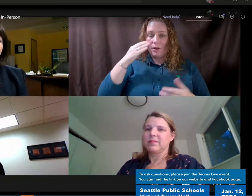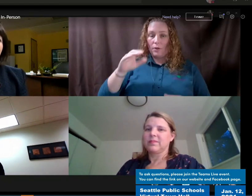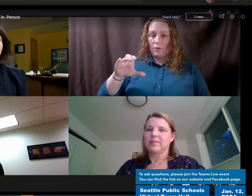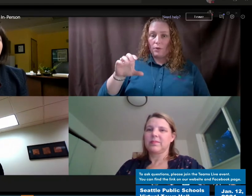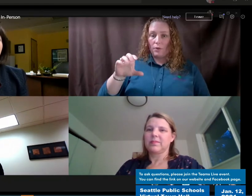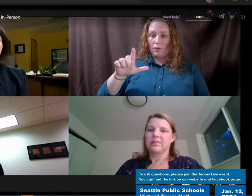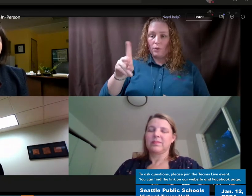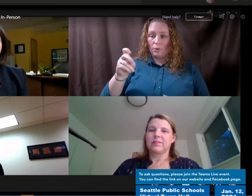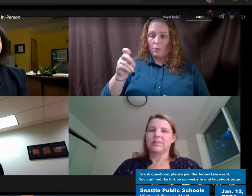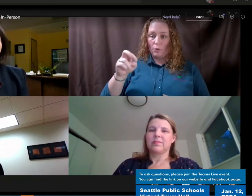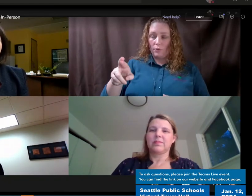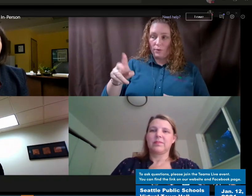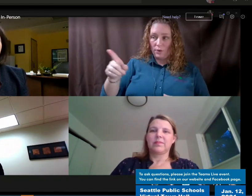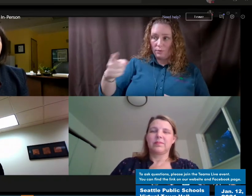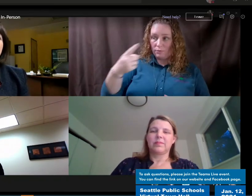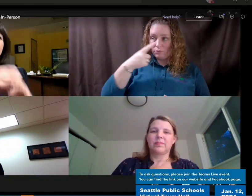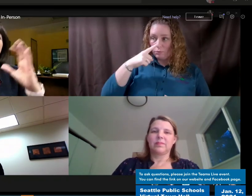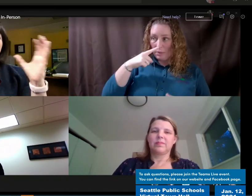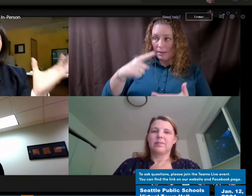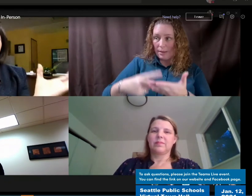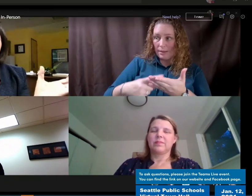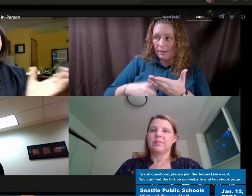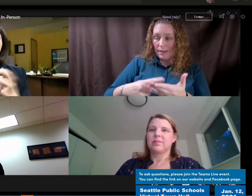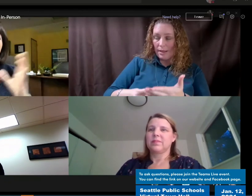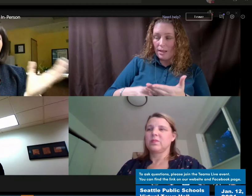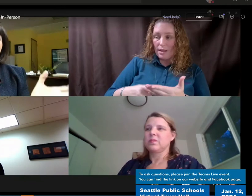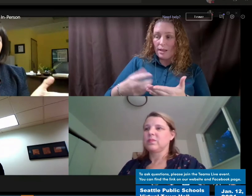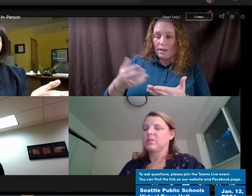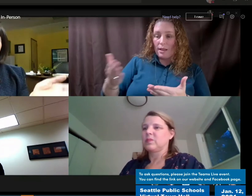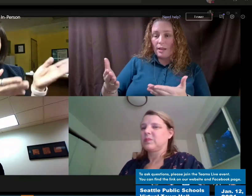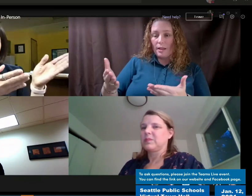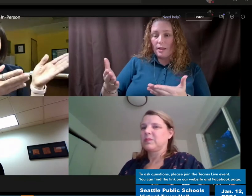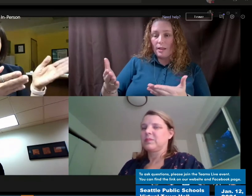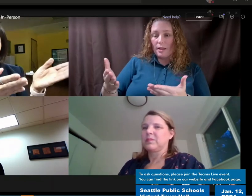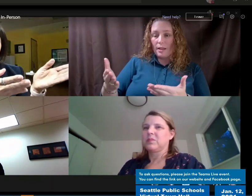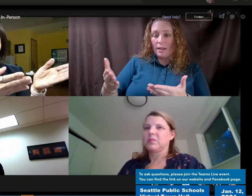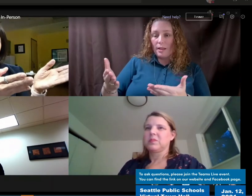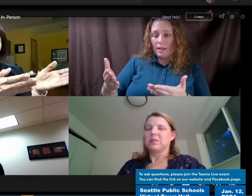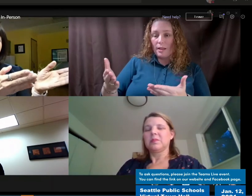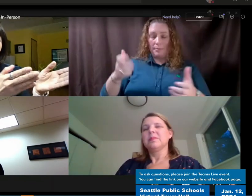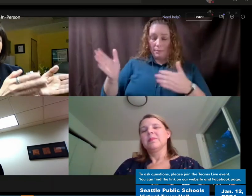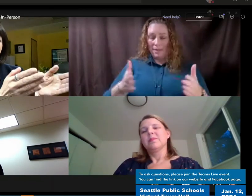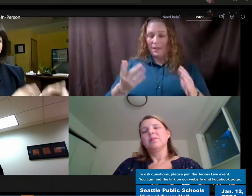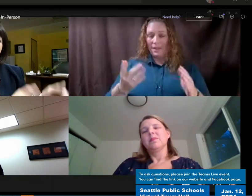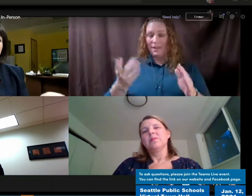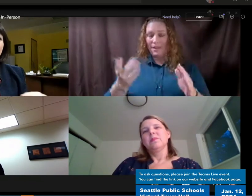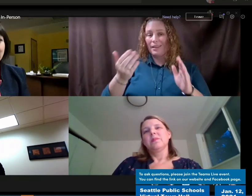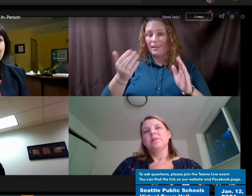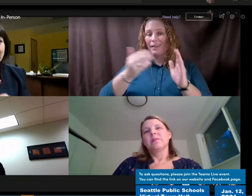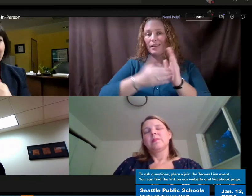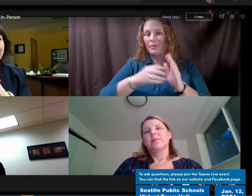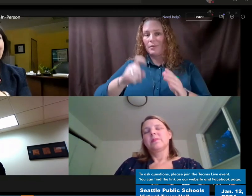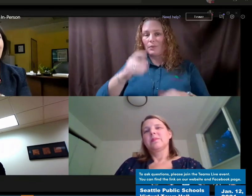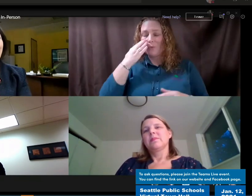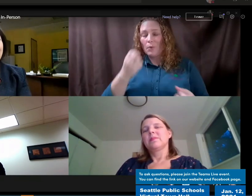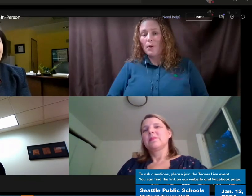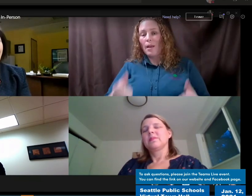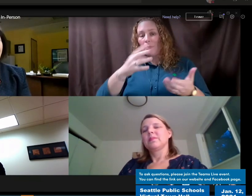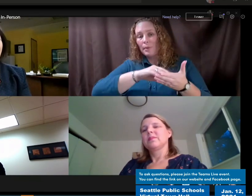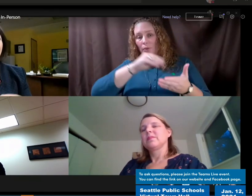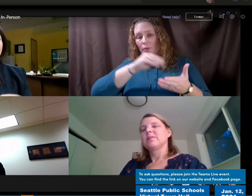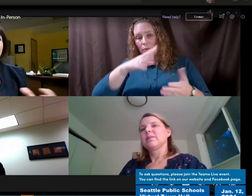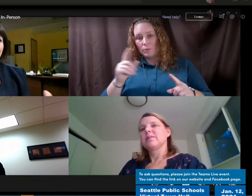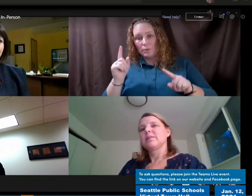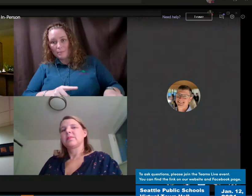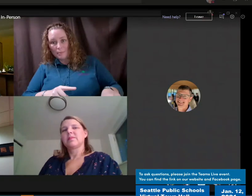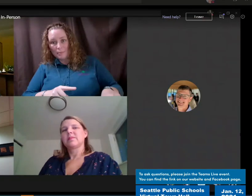about just sort of like the bigger plan, like we need, again, to know how many students are returning, how many staff are coming